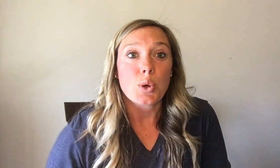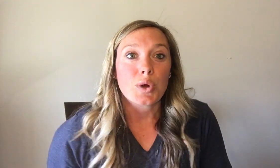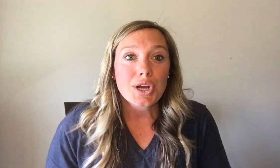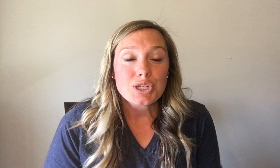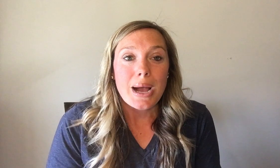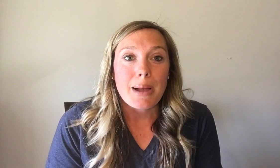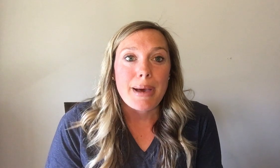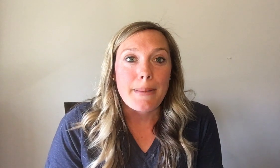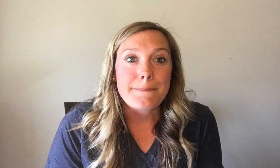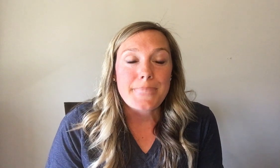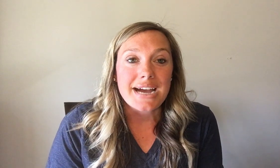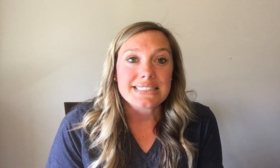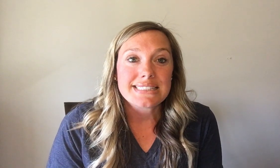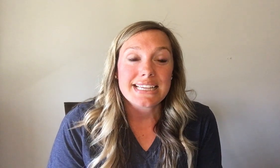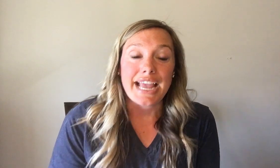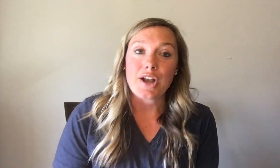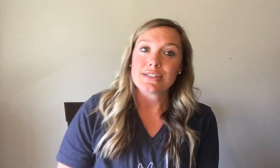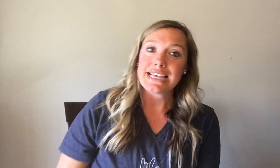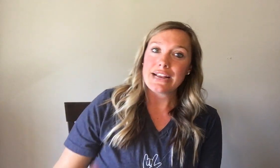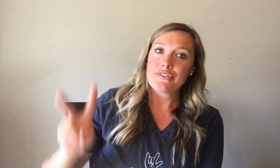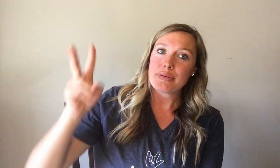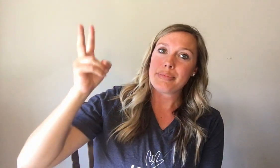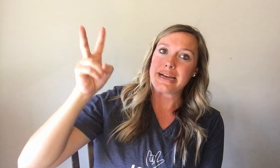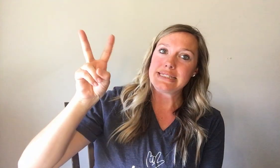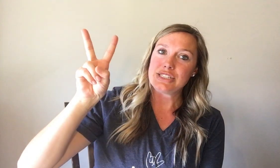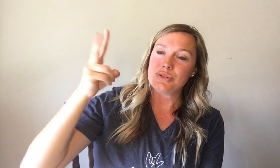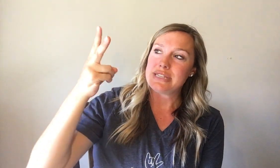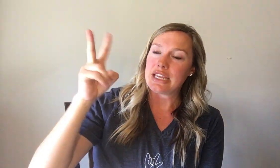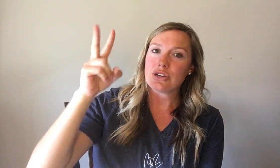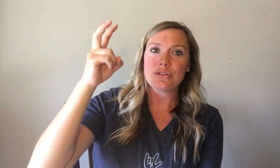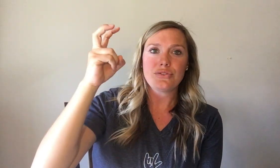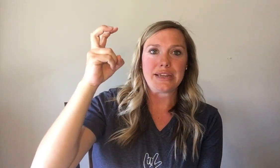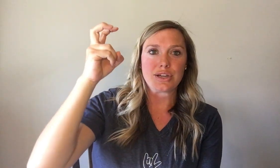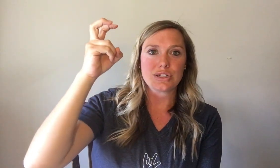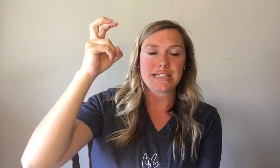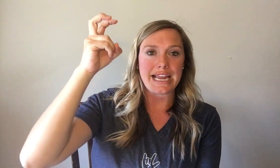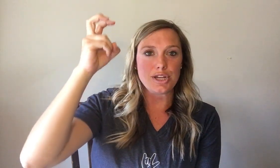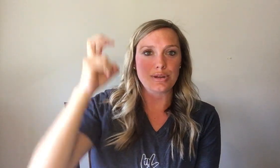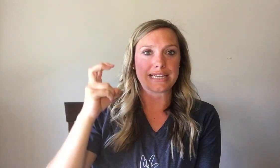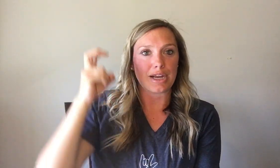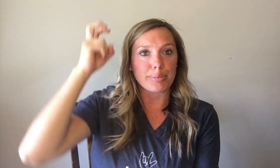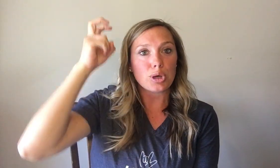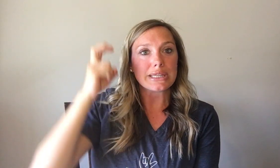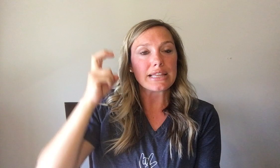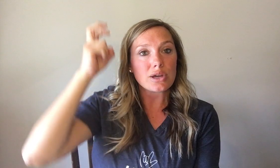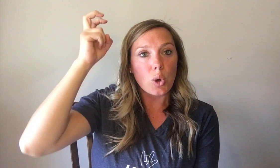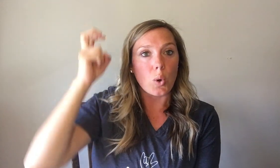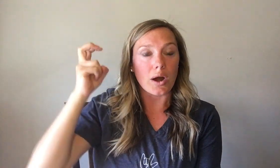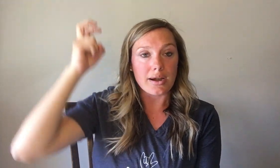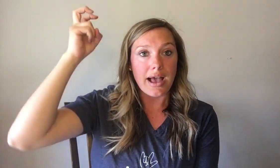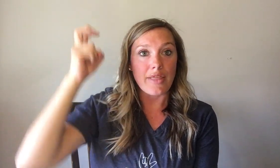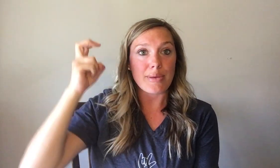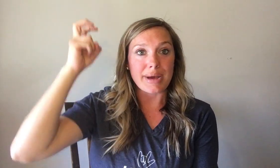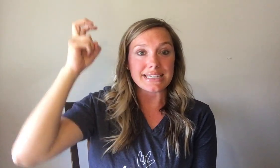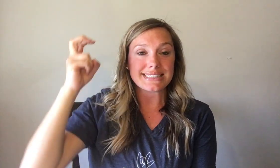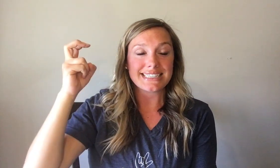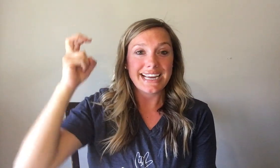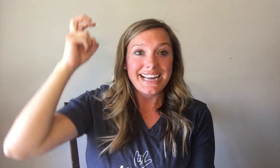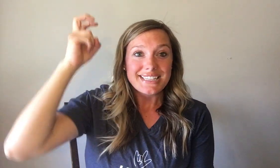we're gonna talk about a bus. And our sign for bus is you take your two fingers and it's like you're pulling the cord on the bus. So